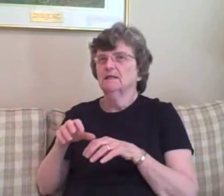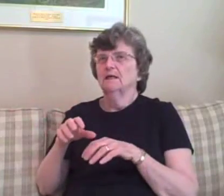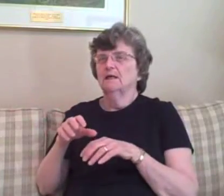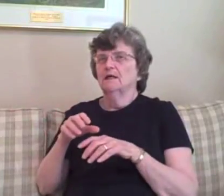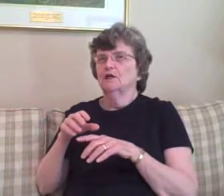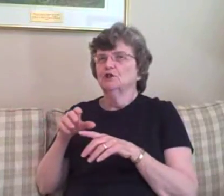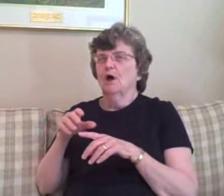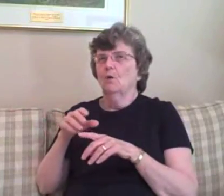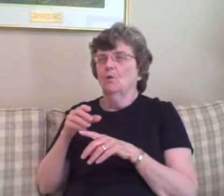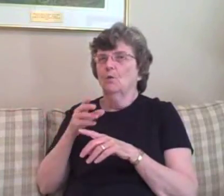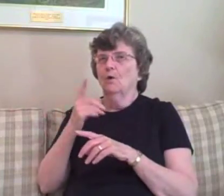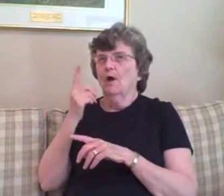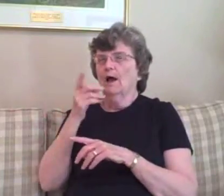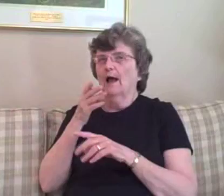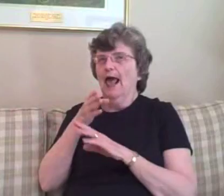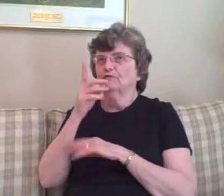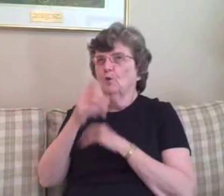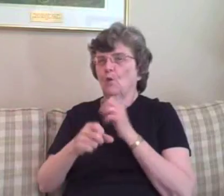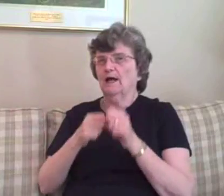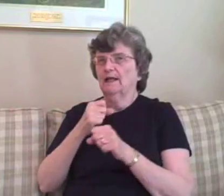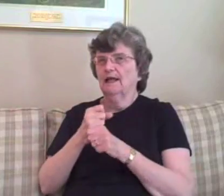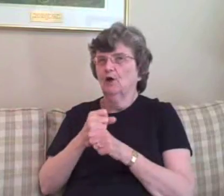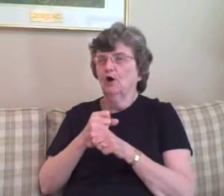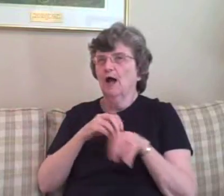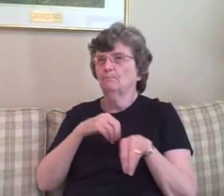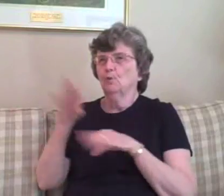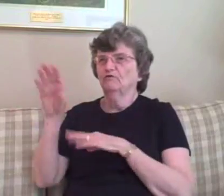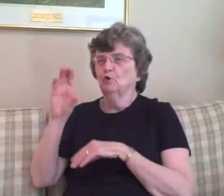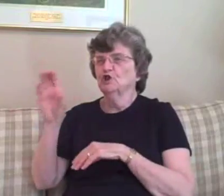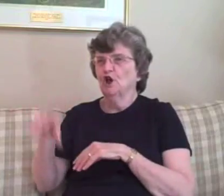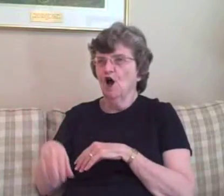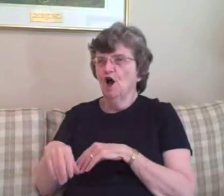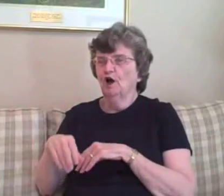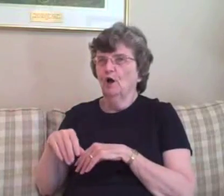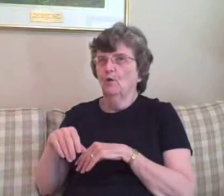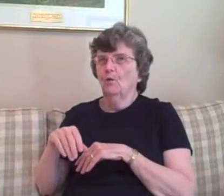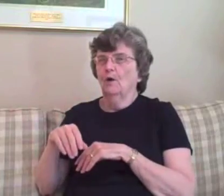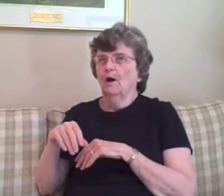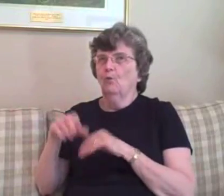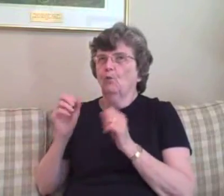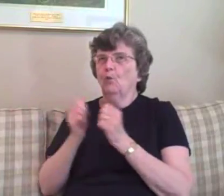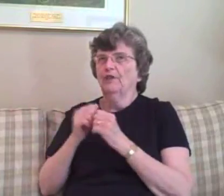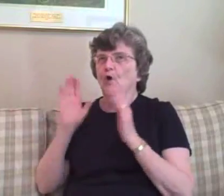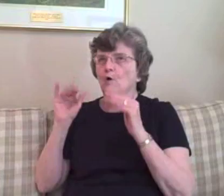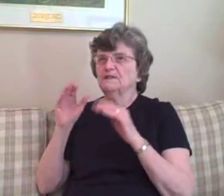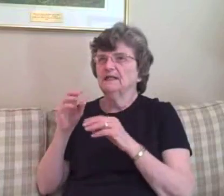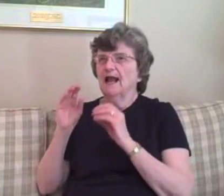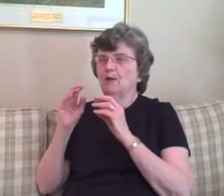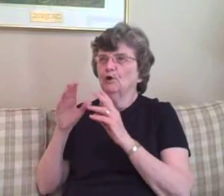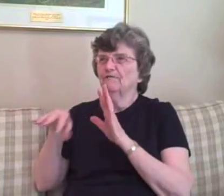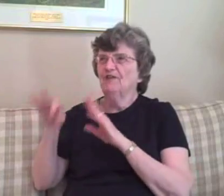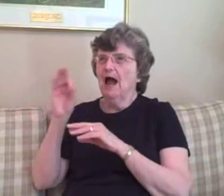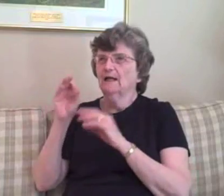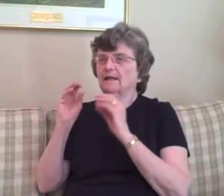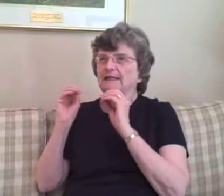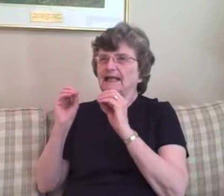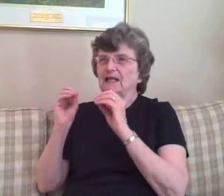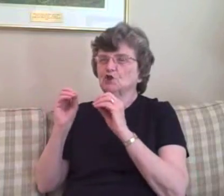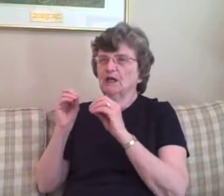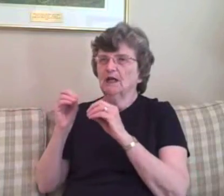with the kids and do after school activities. After a year of that, I moved to Chicago with hopes that I would